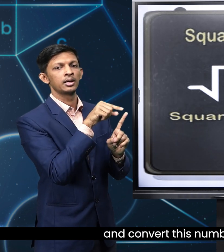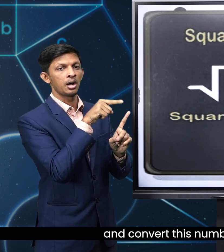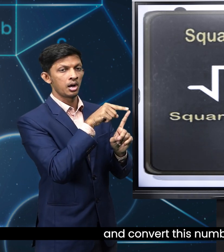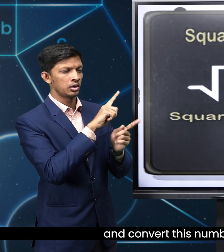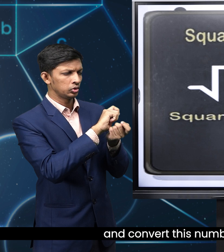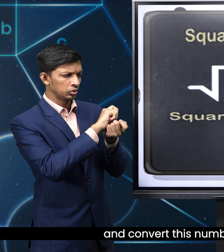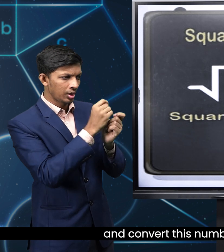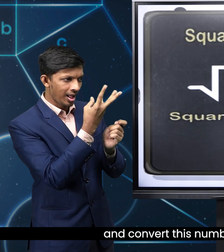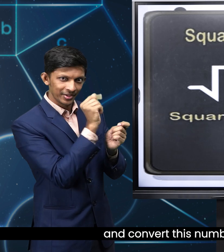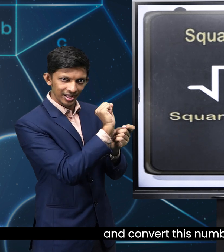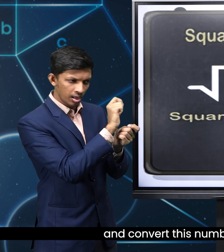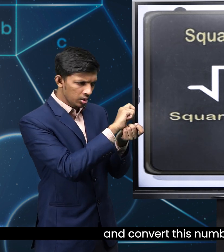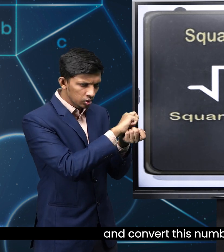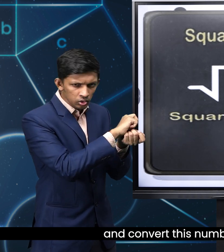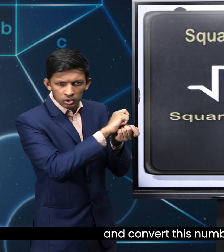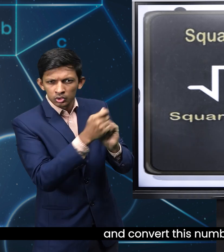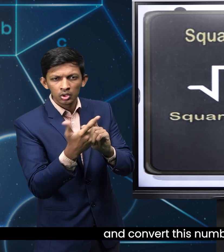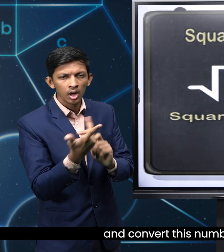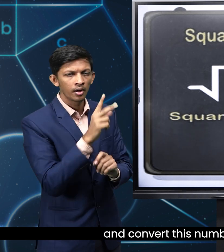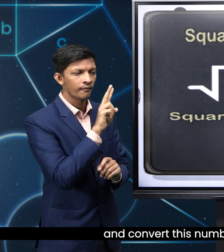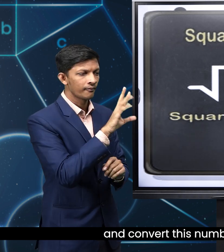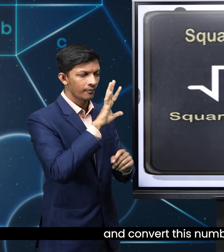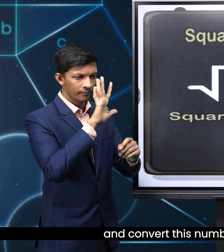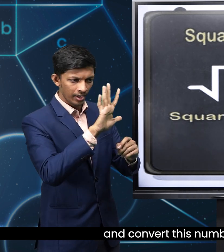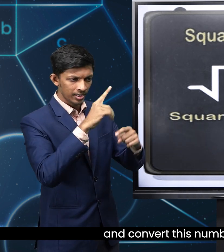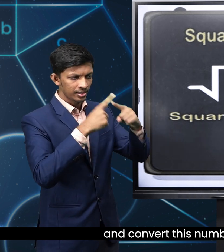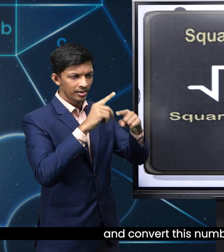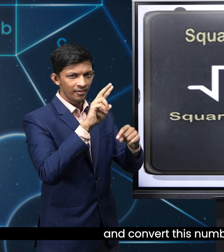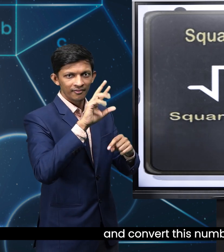number to the form of 25 into 25 square feet,